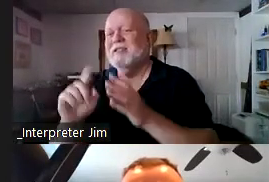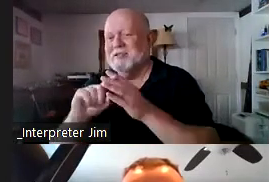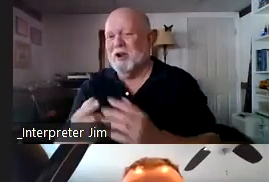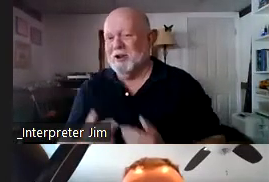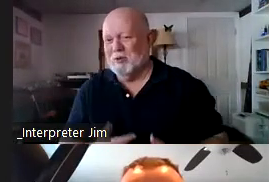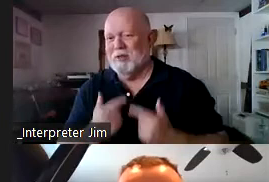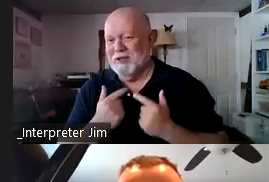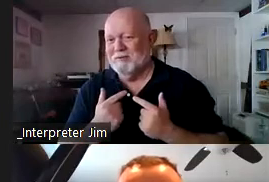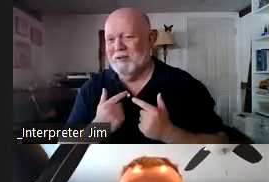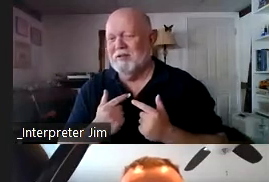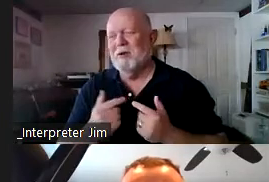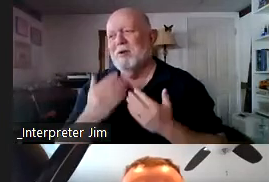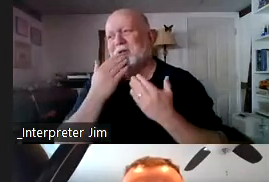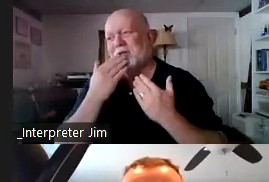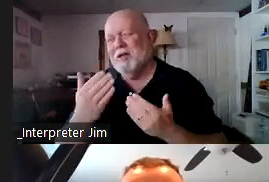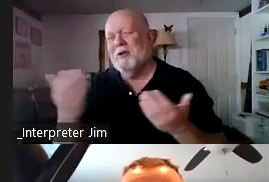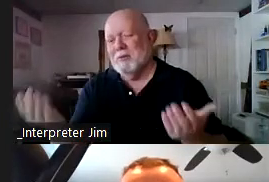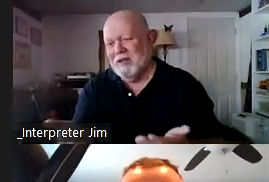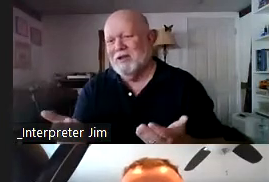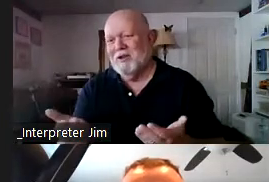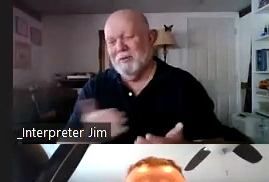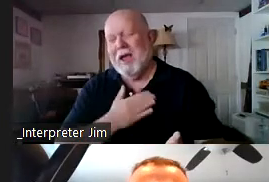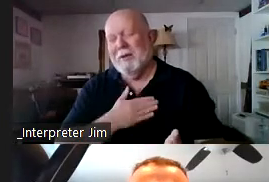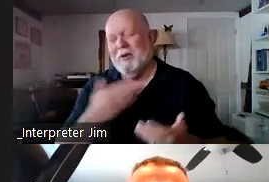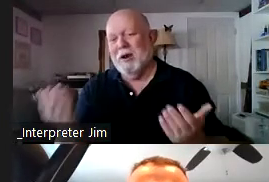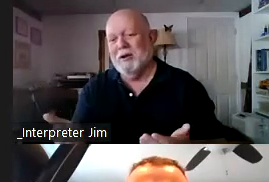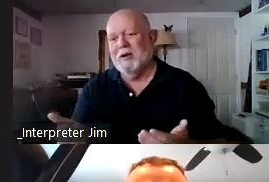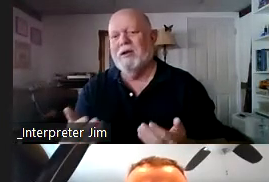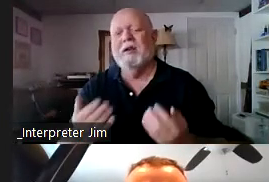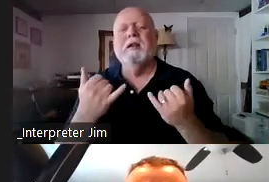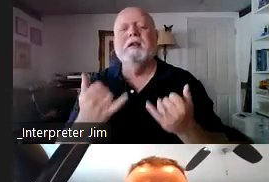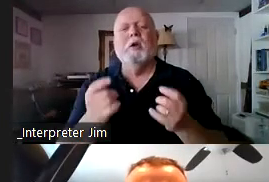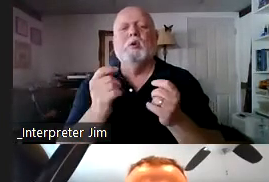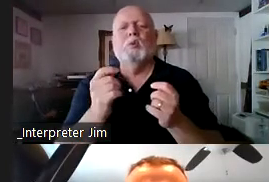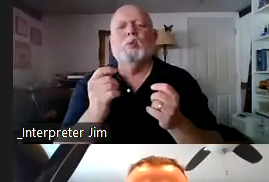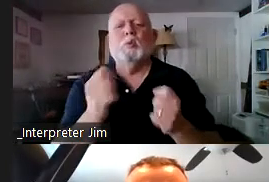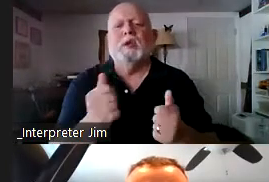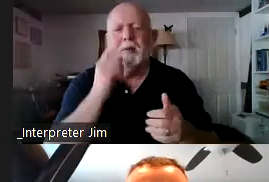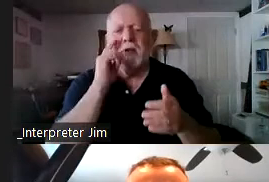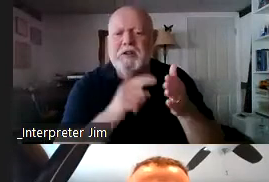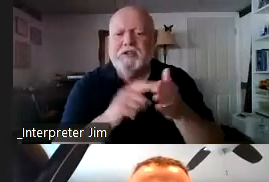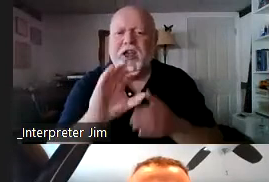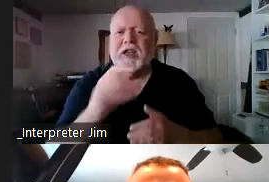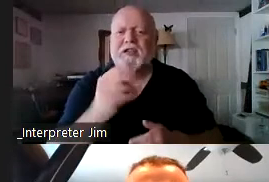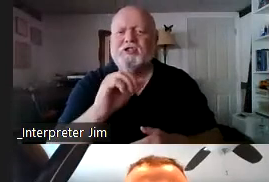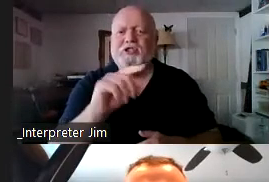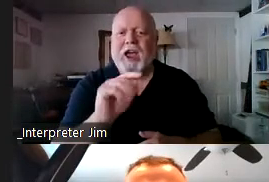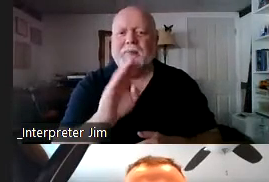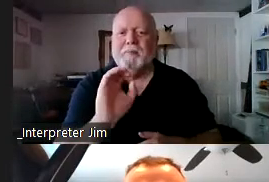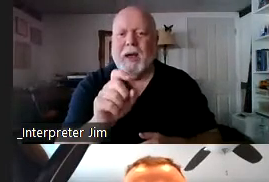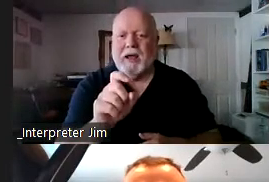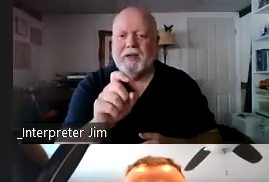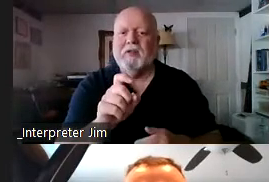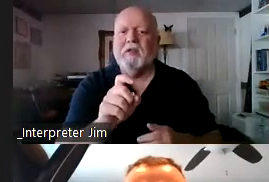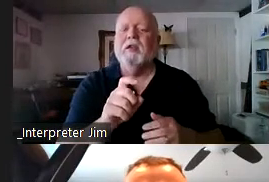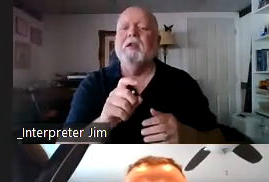glad that you're here with us today. Real quick, I'm gonna jump in the chat box and ask some questions, and then we'll go with the